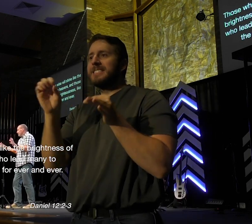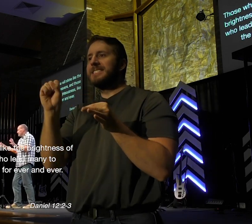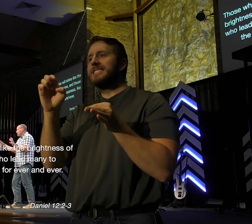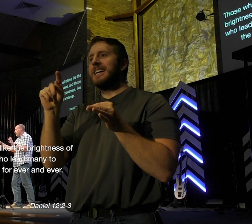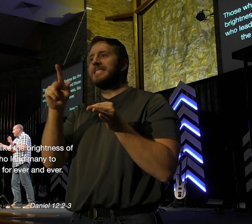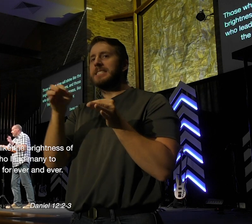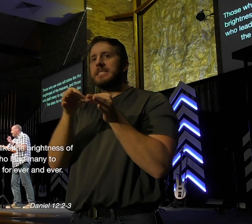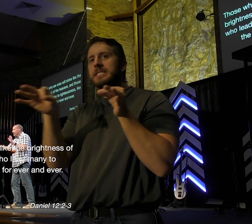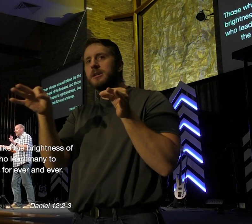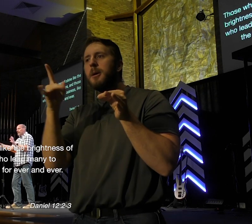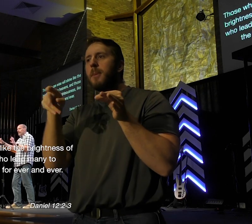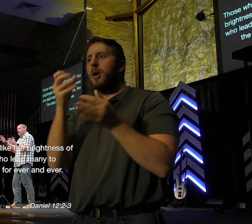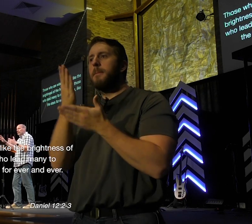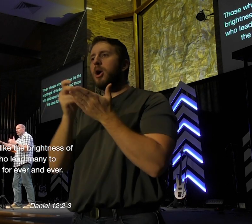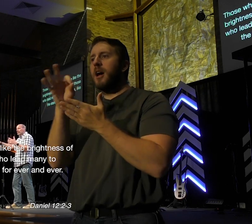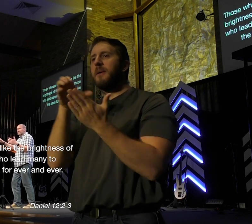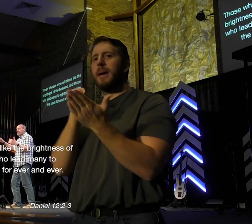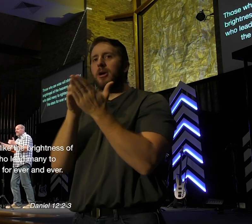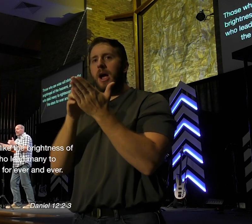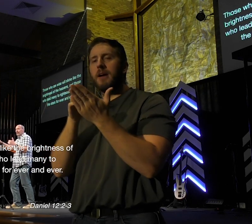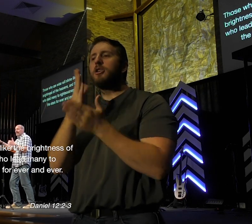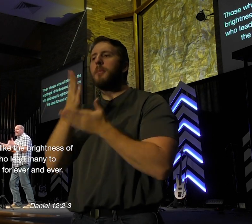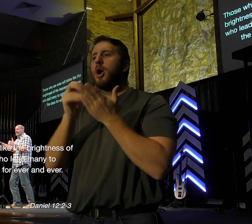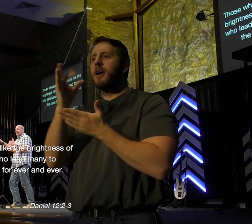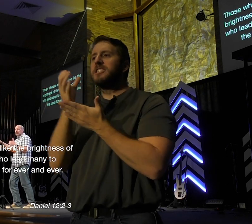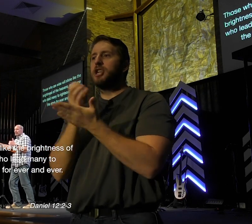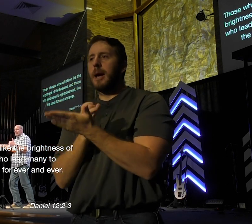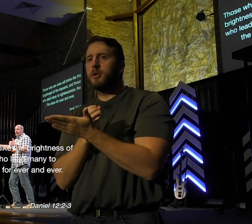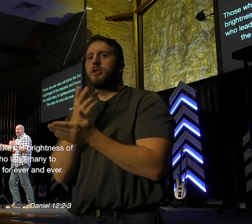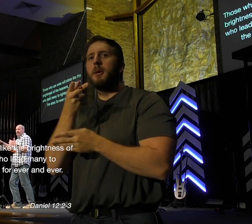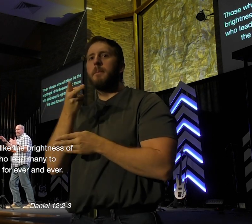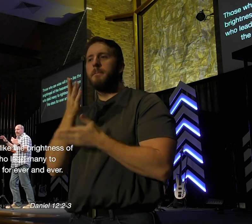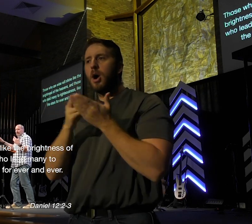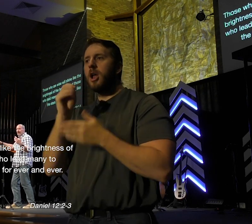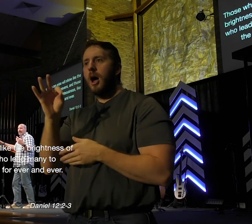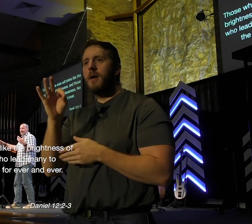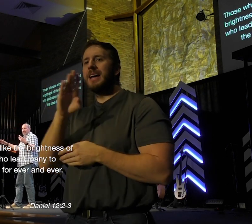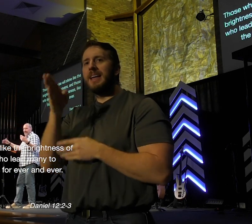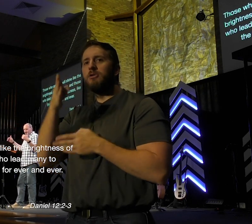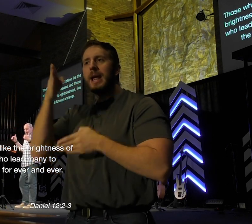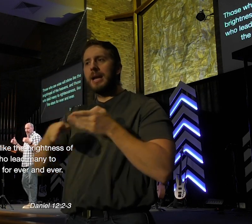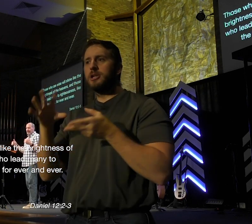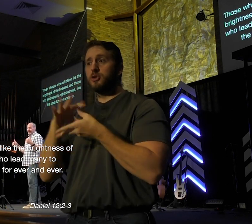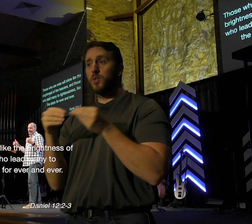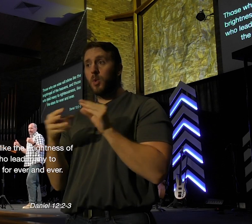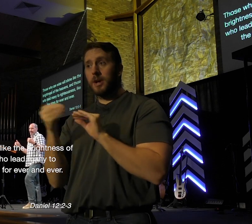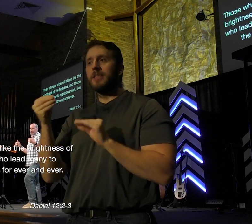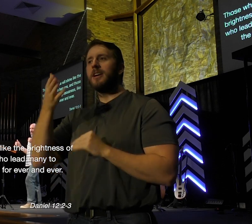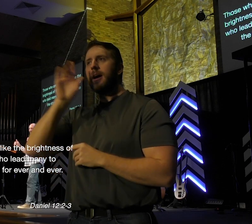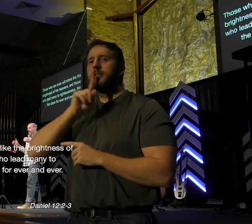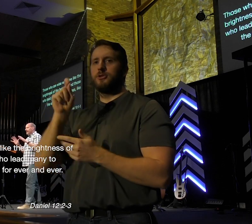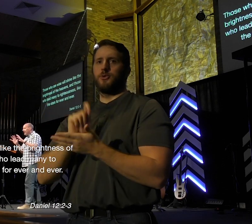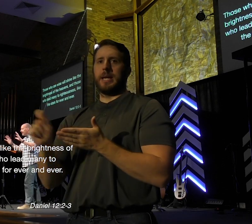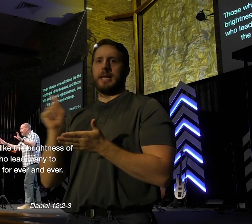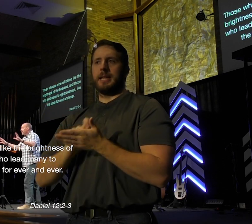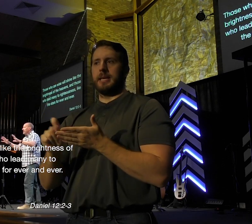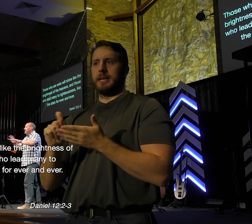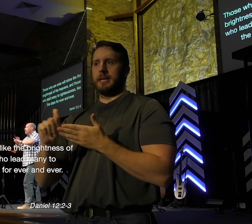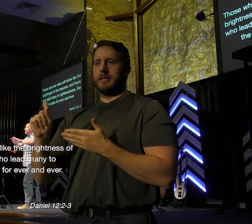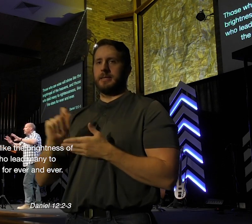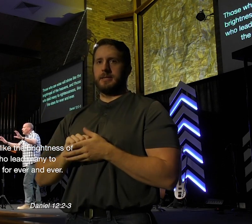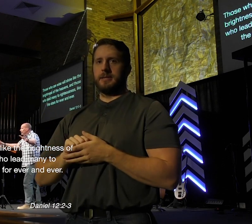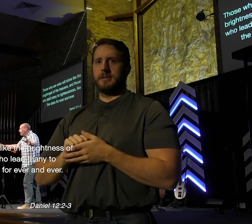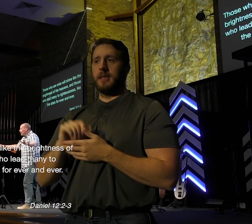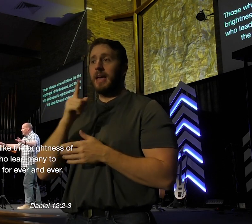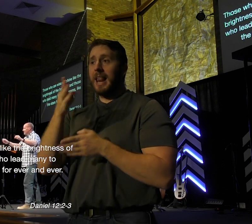chapter, which was part of a glorious, never-ending story that God is writing. And an ending